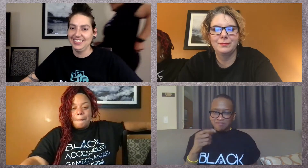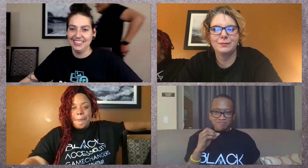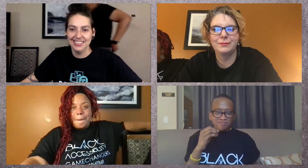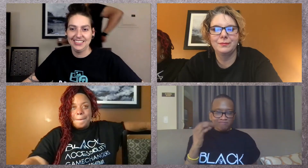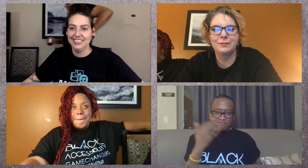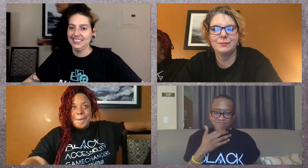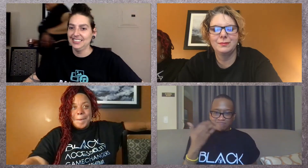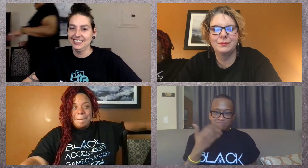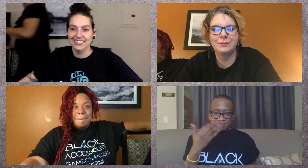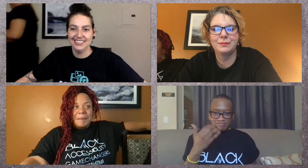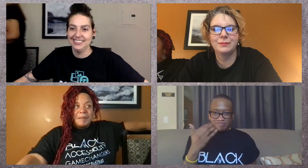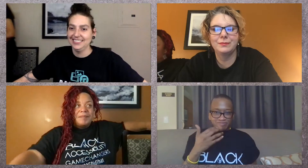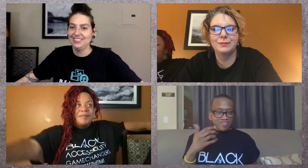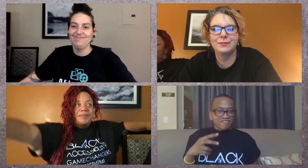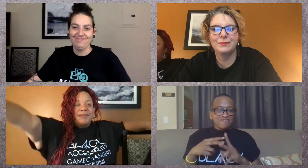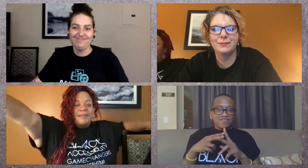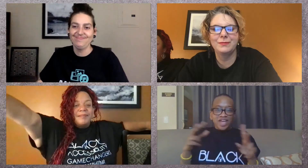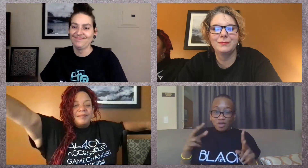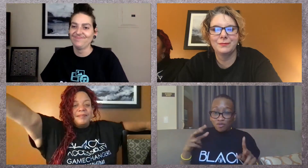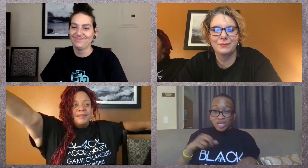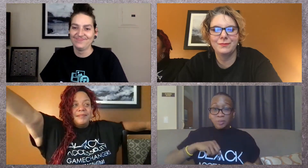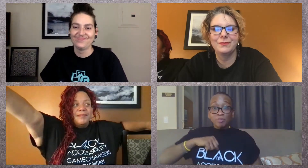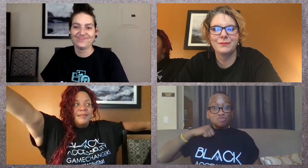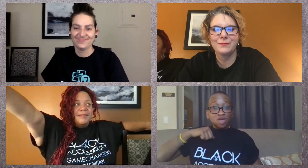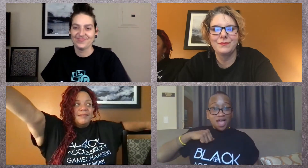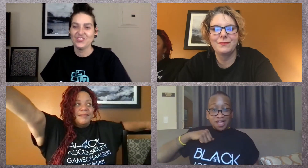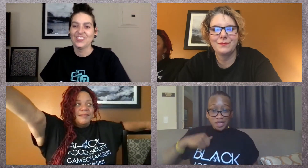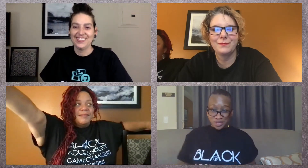I'm proud of all of them.